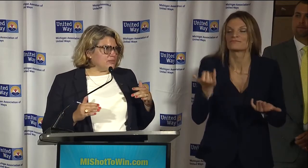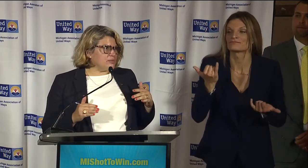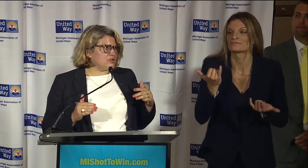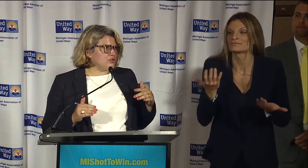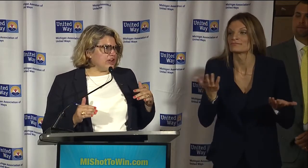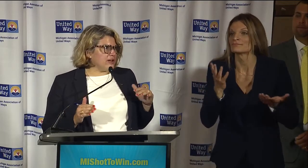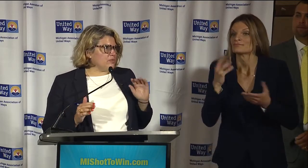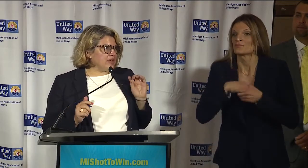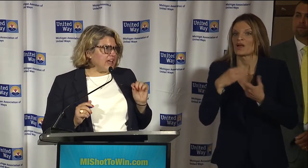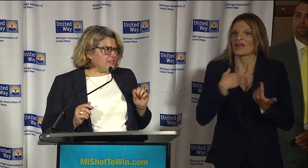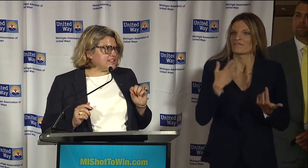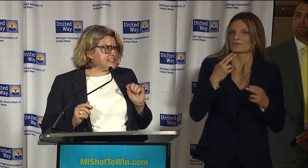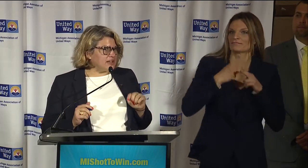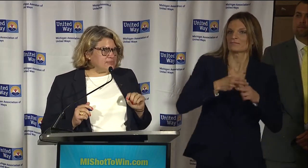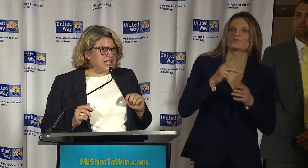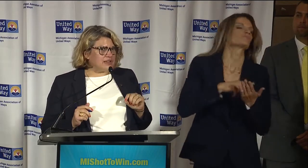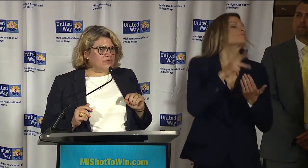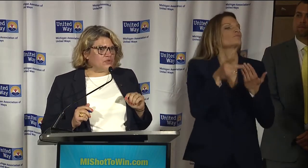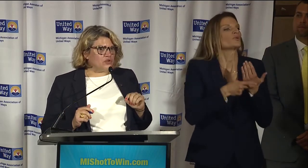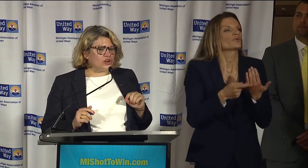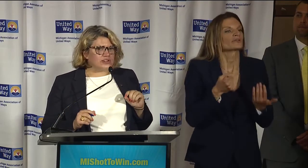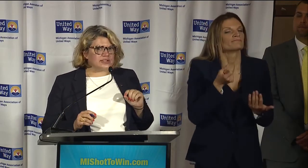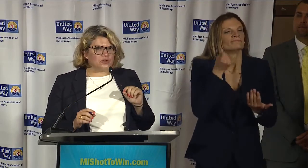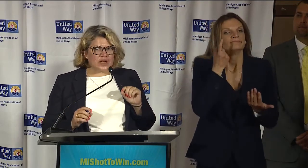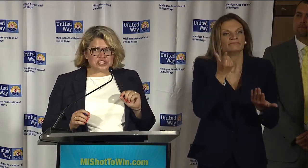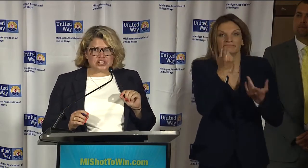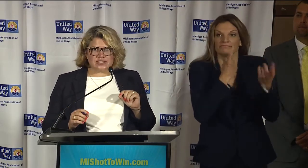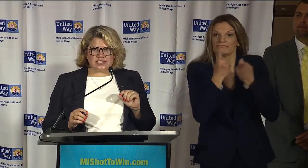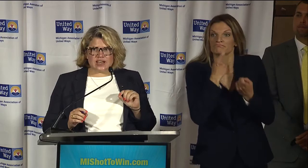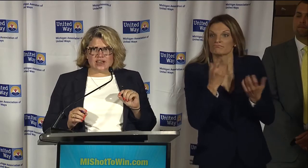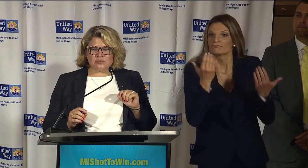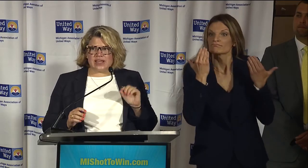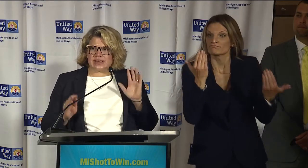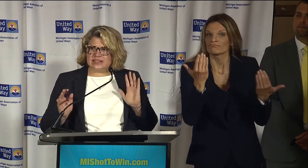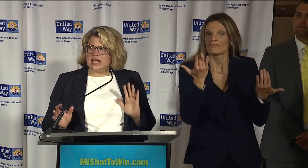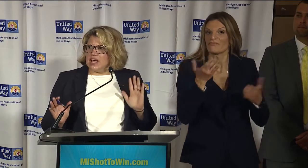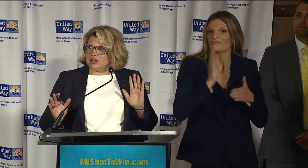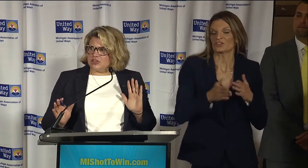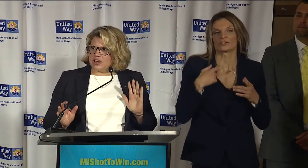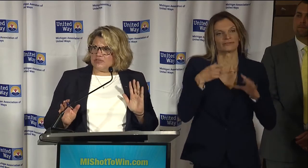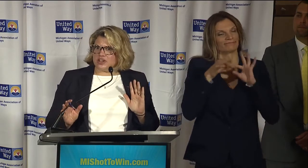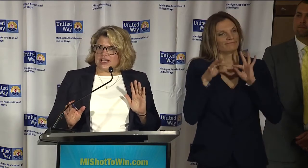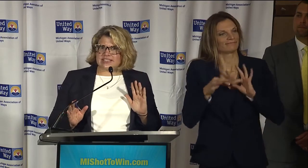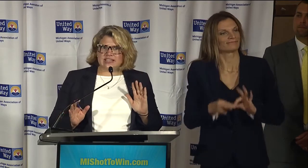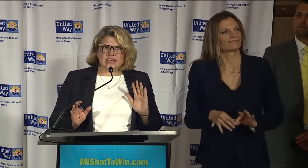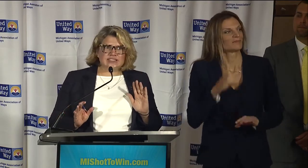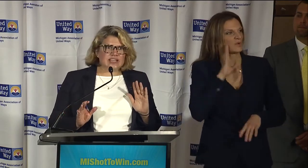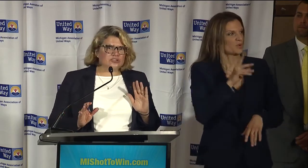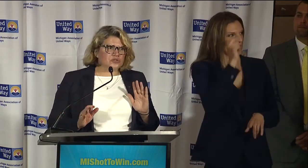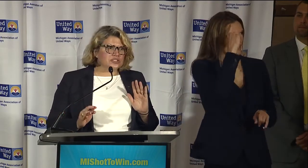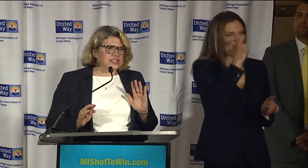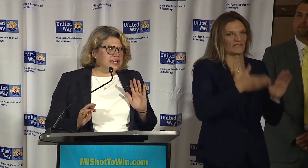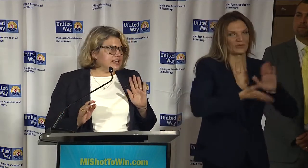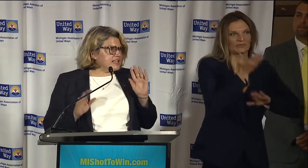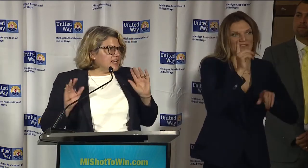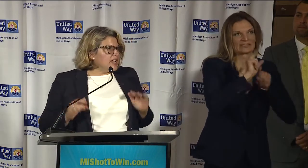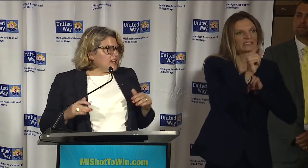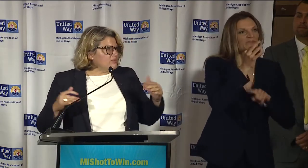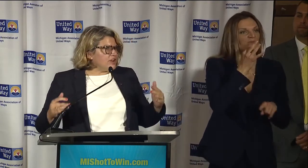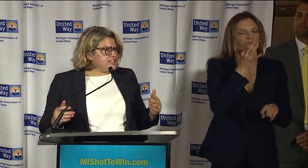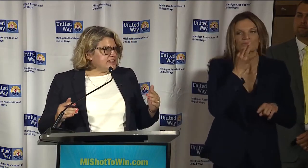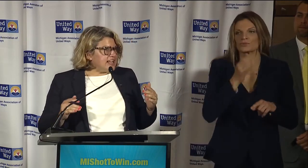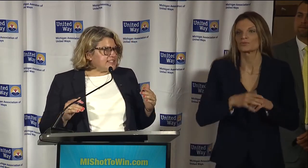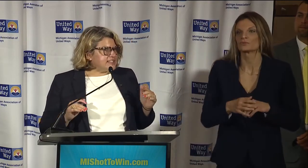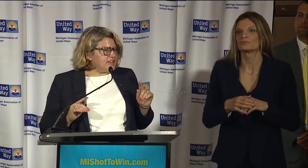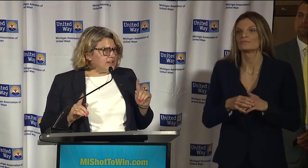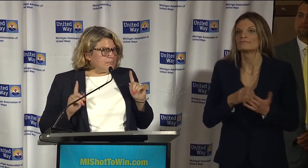includes the formal program. We have some time for some questions, and I know the governor has a tight schedule to